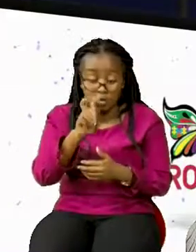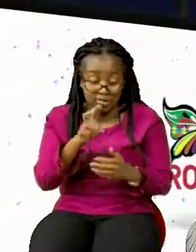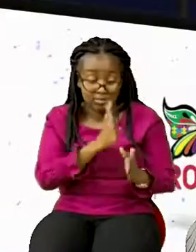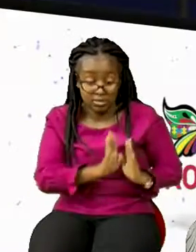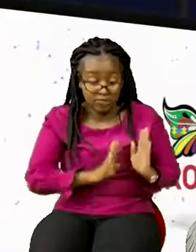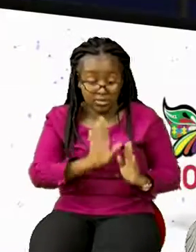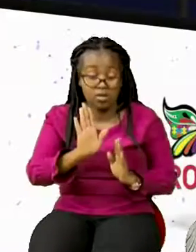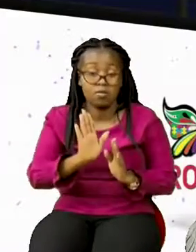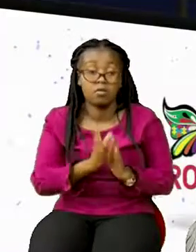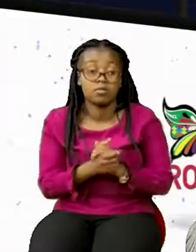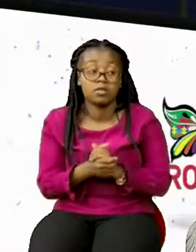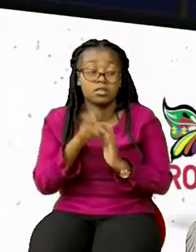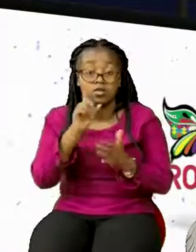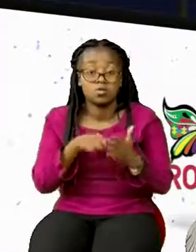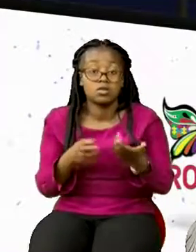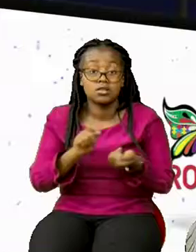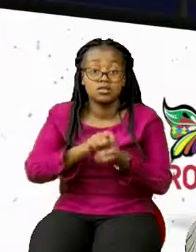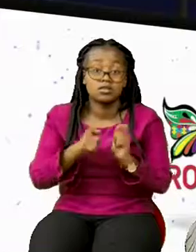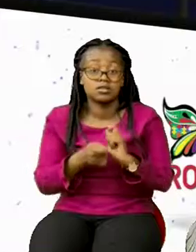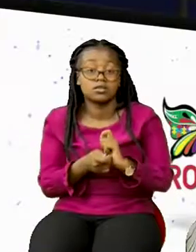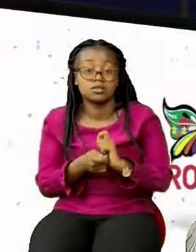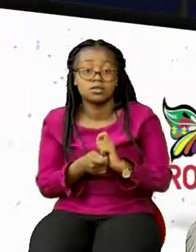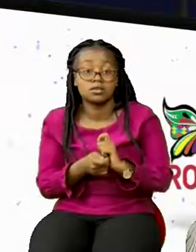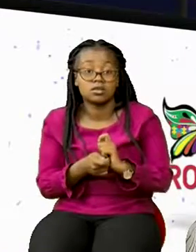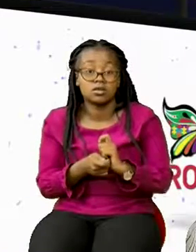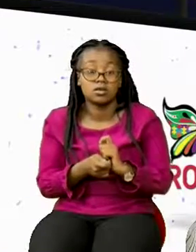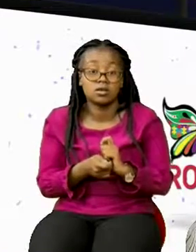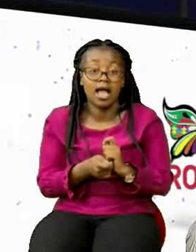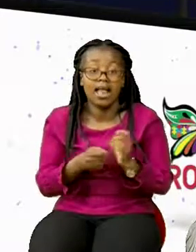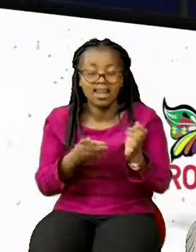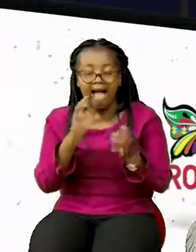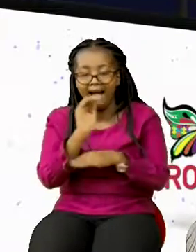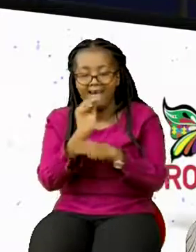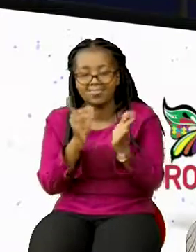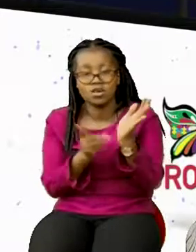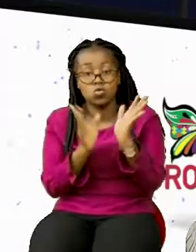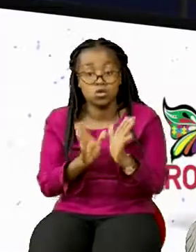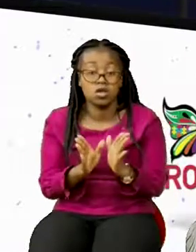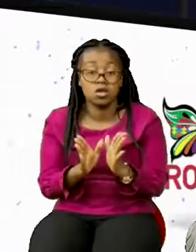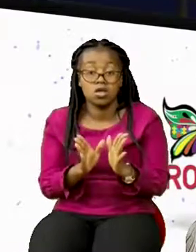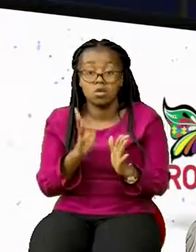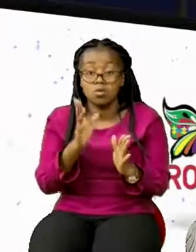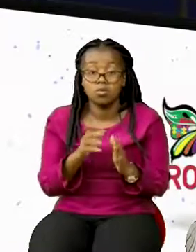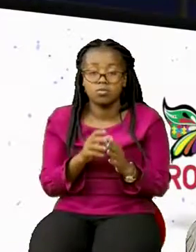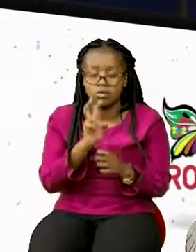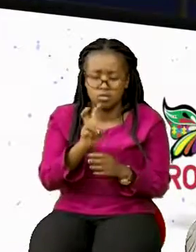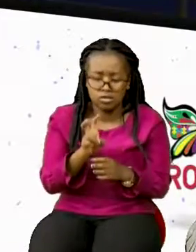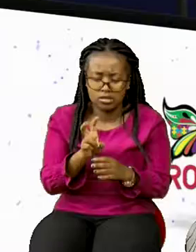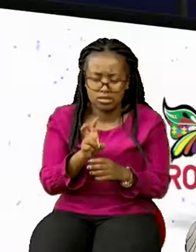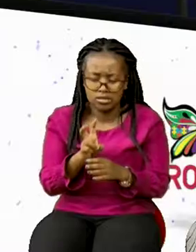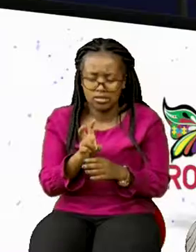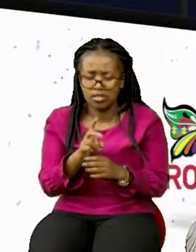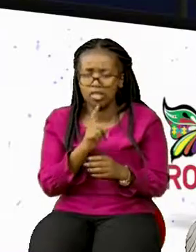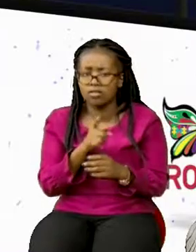behaviors around this age, see what is changing, and also you can consult a specialist when you see that it could be toppling